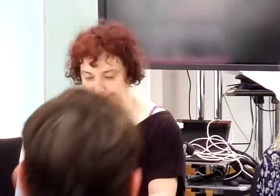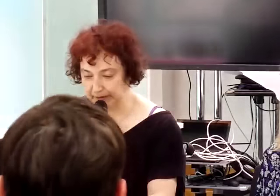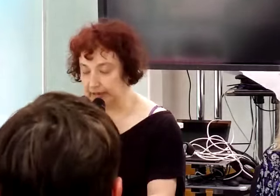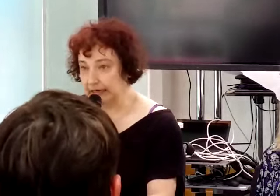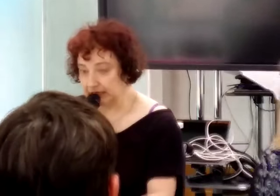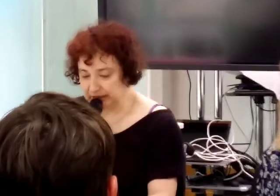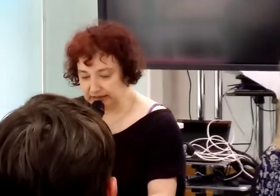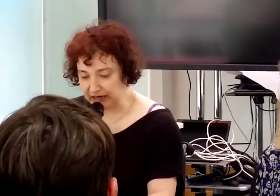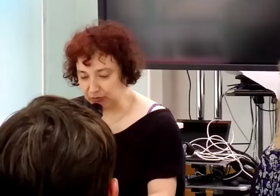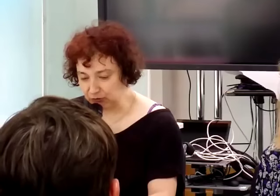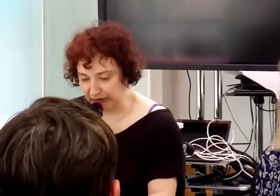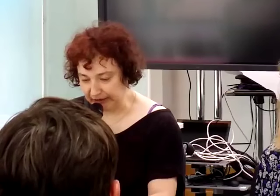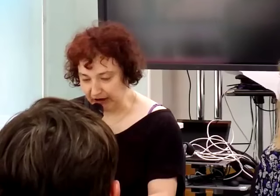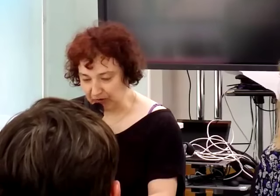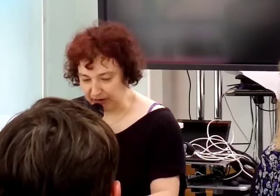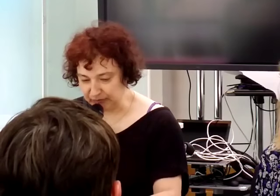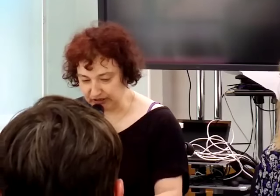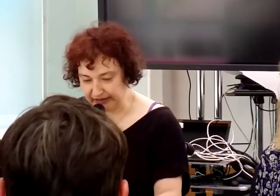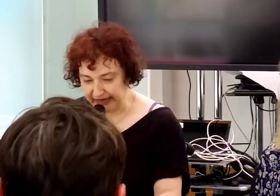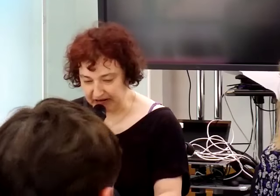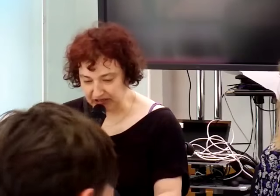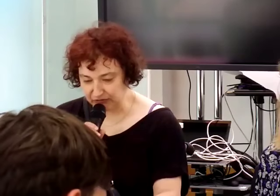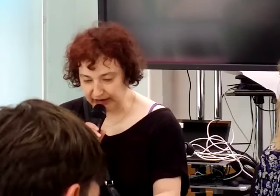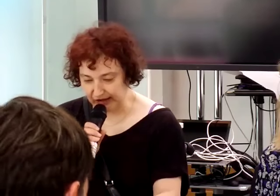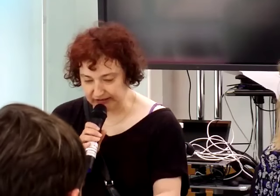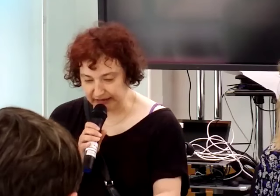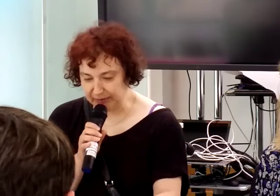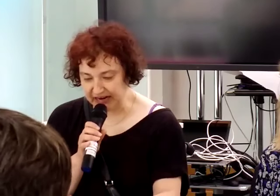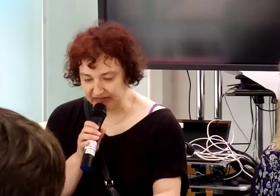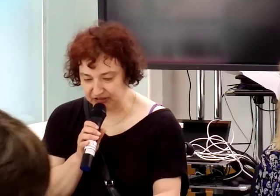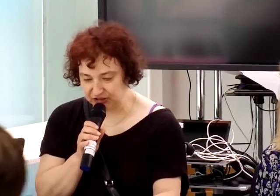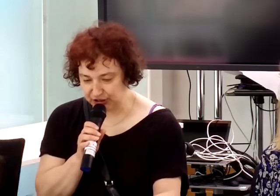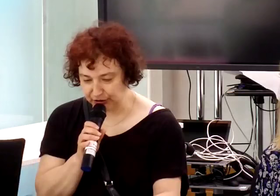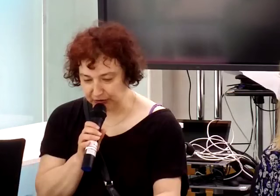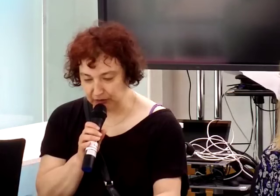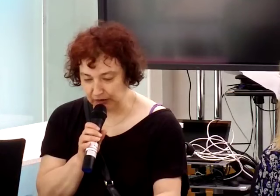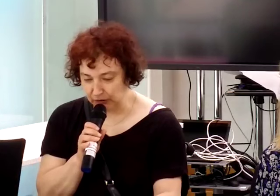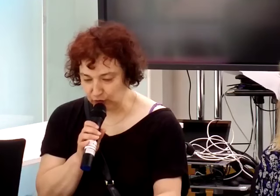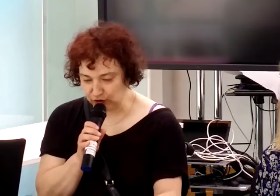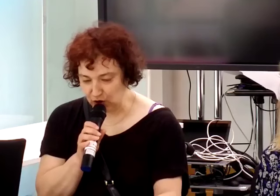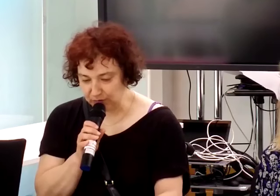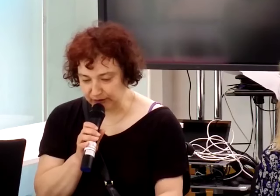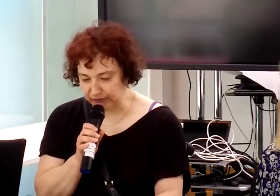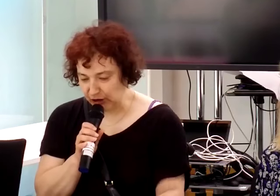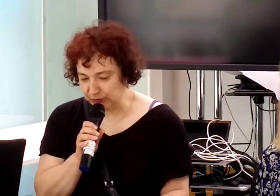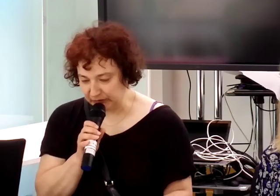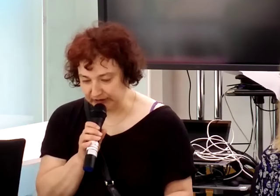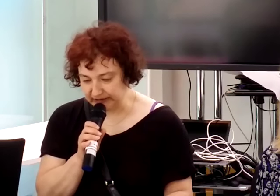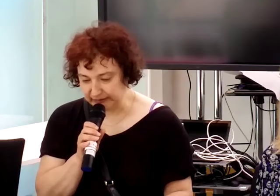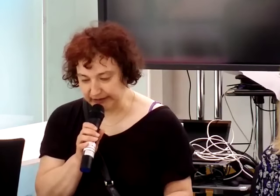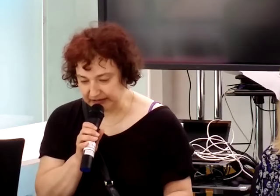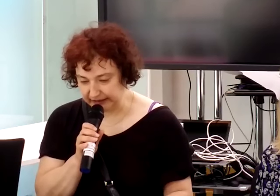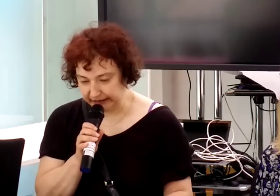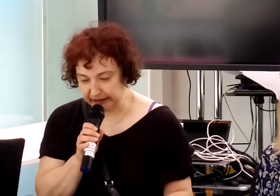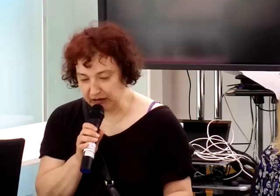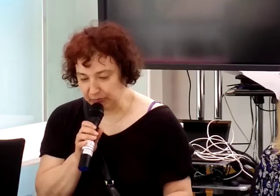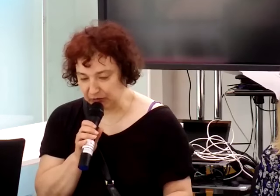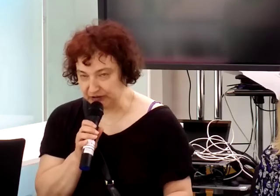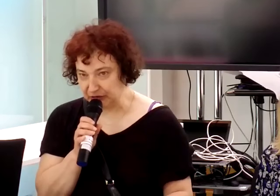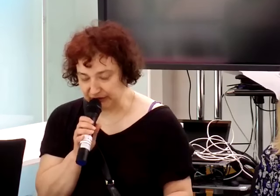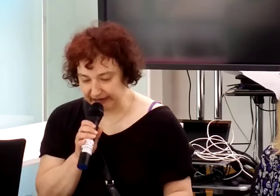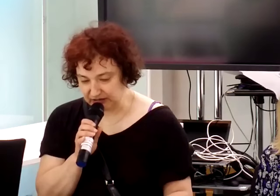Yeah. Disabled women are mums and carers for elderly parents too, on top of coping with